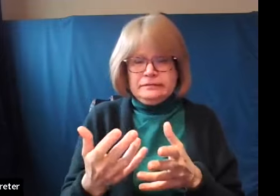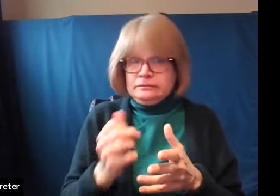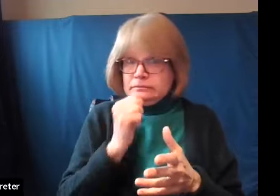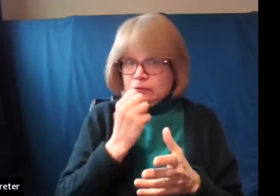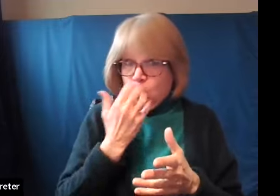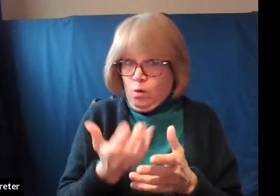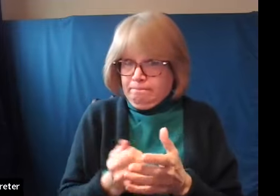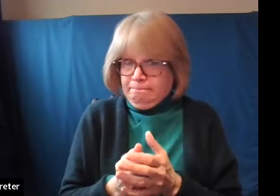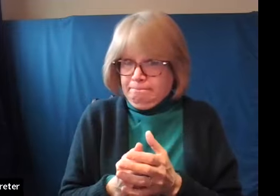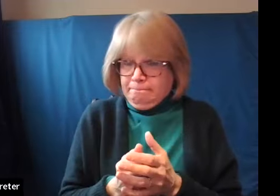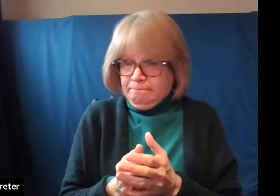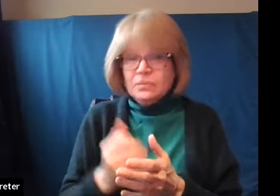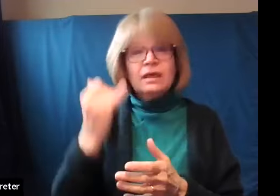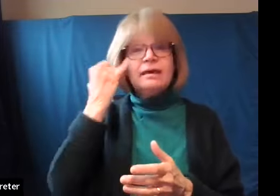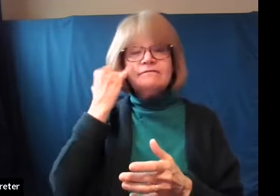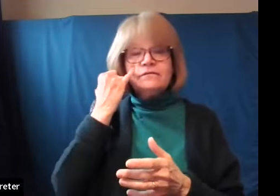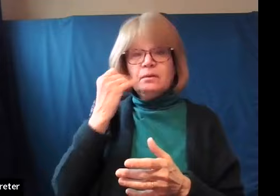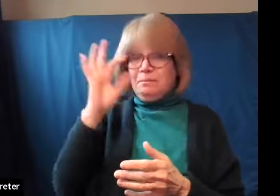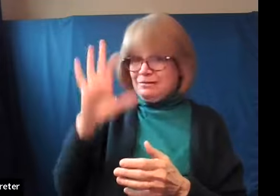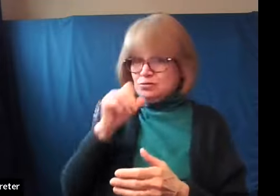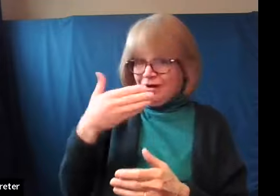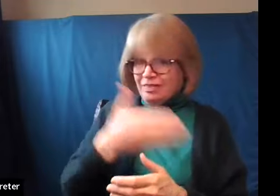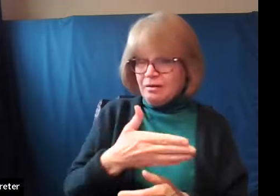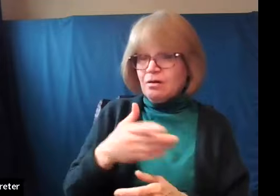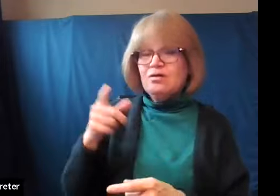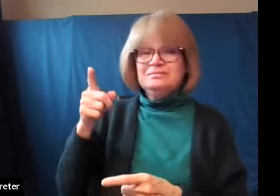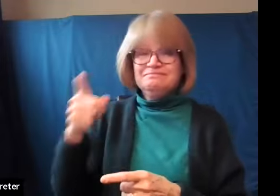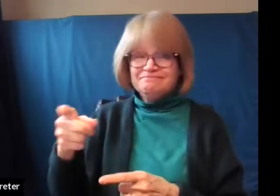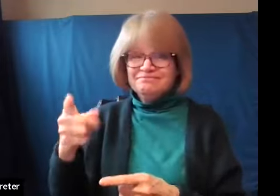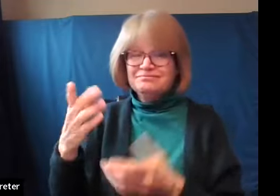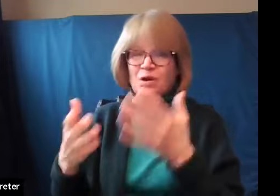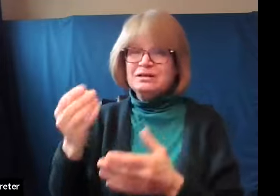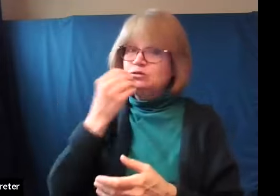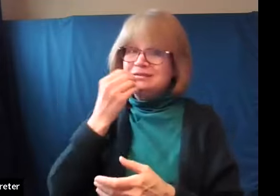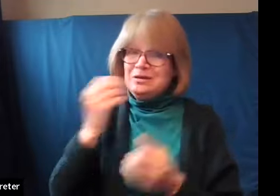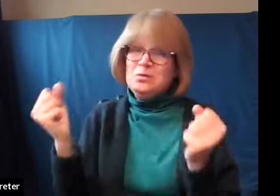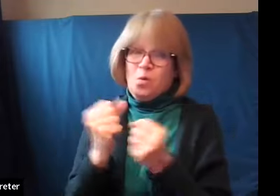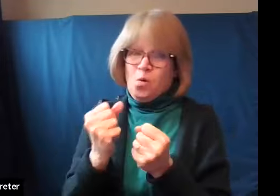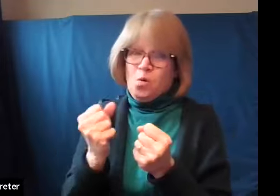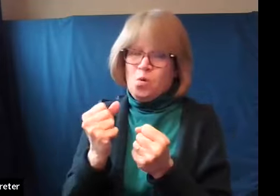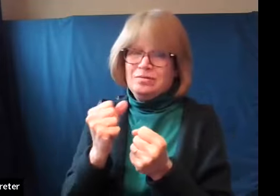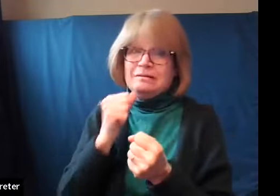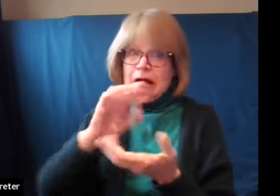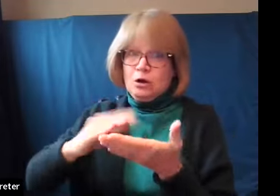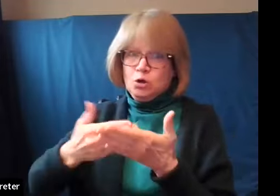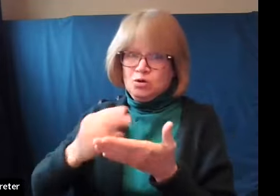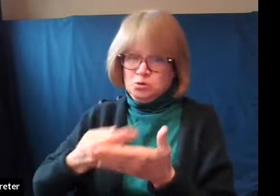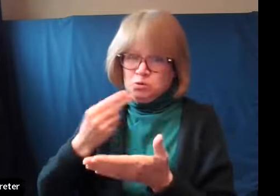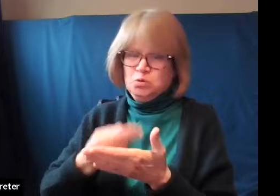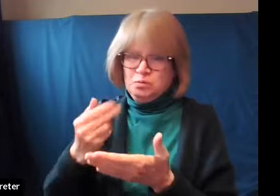pastor deduced, if he were not present, old Billy would have suffered the distinct misery of eating cold, uncooked